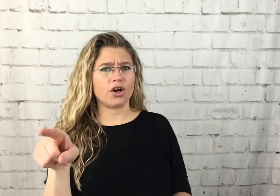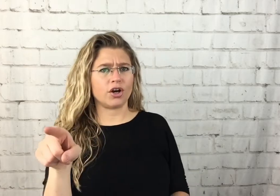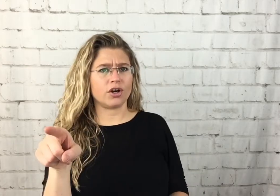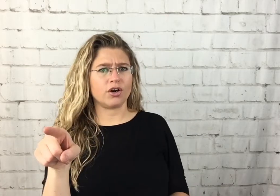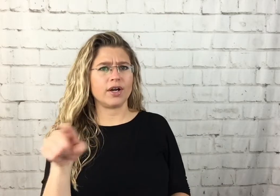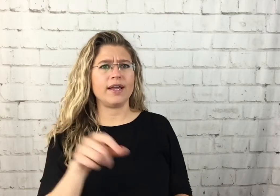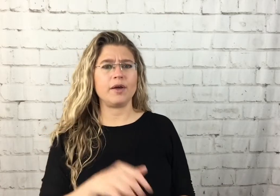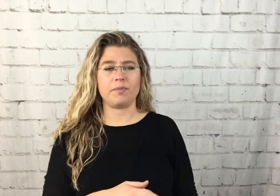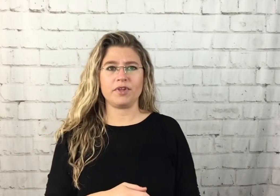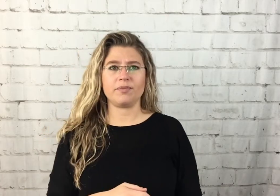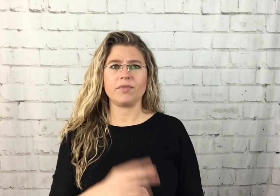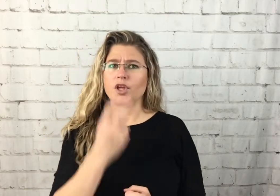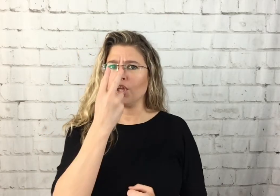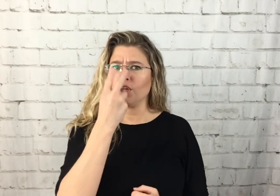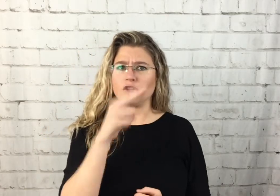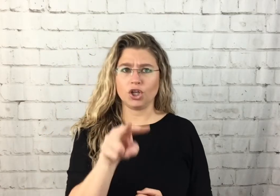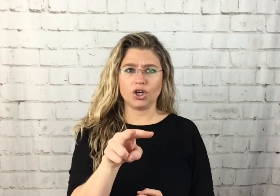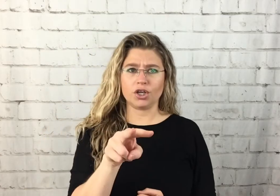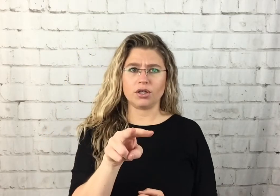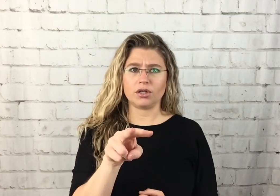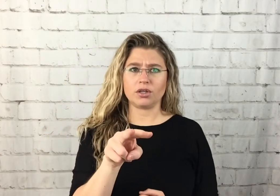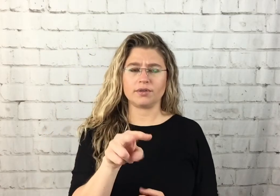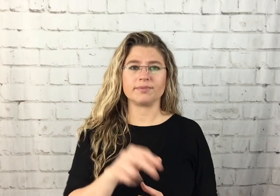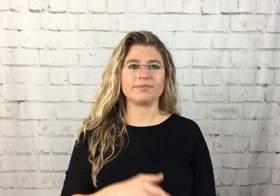her or him. Look.